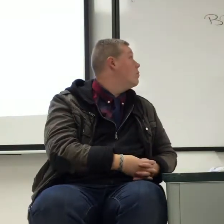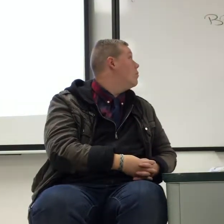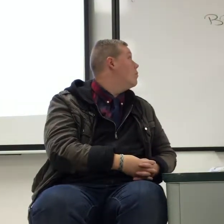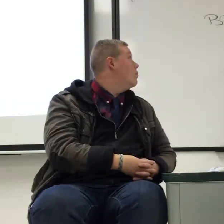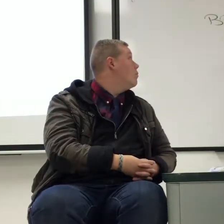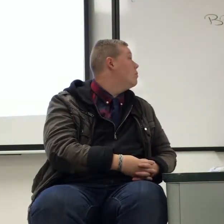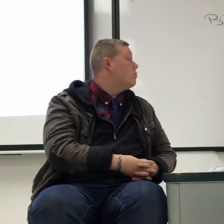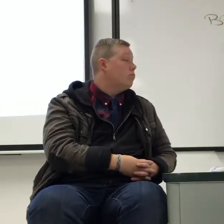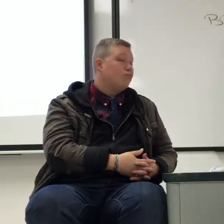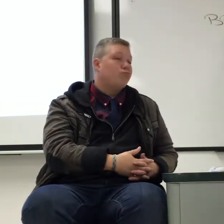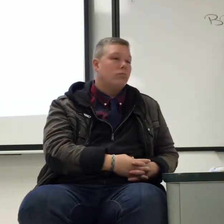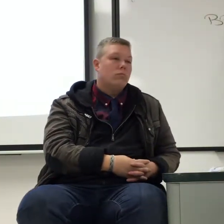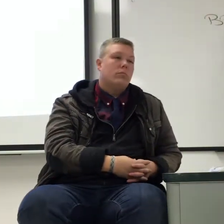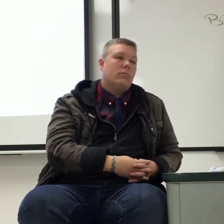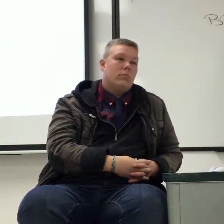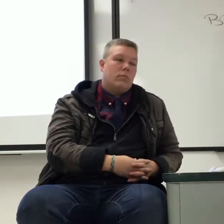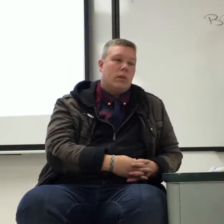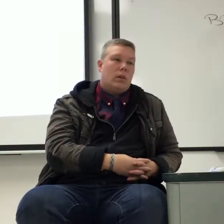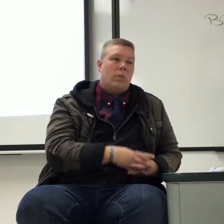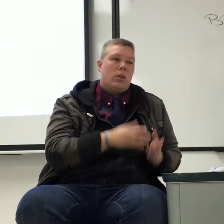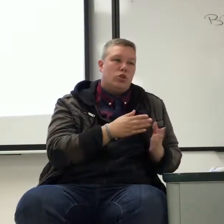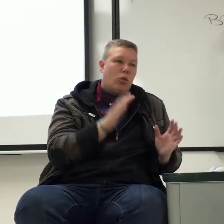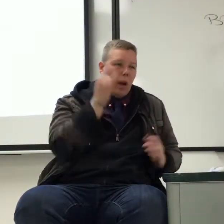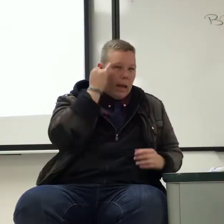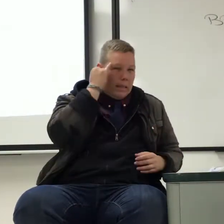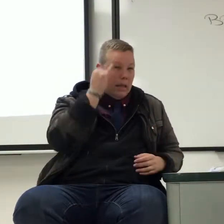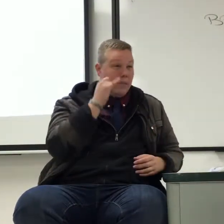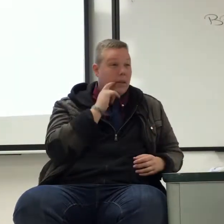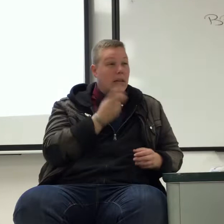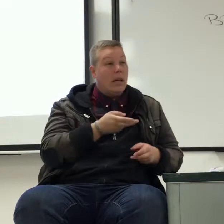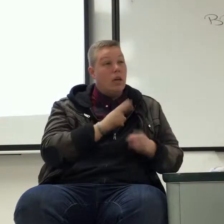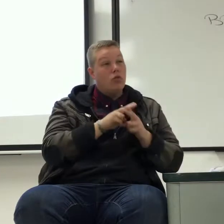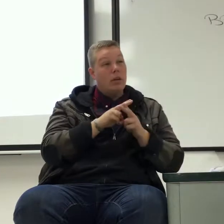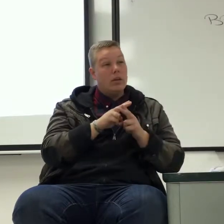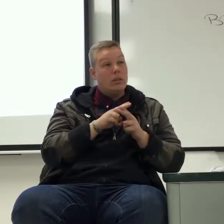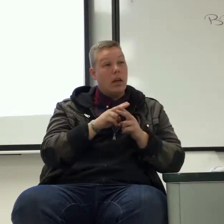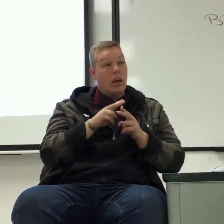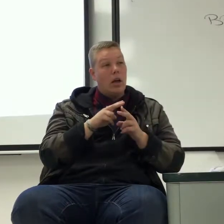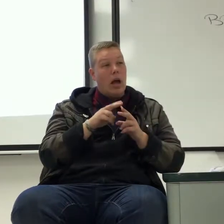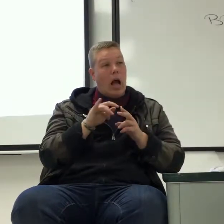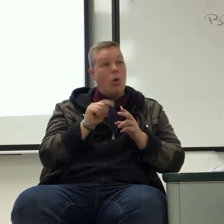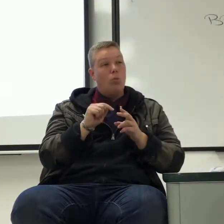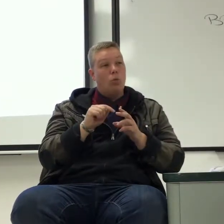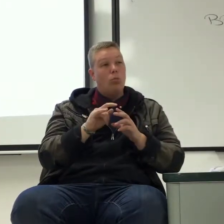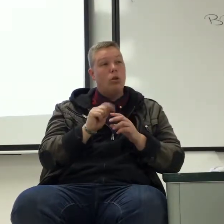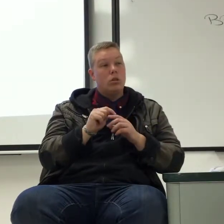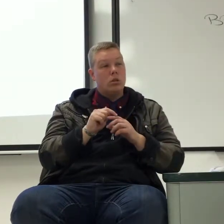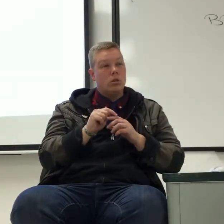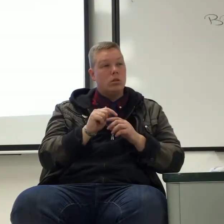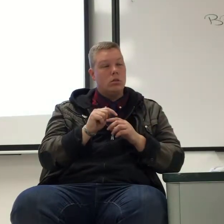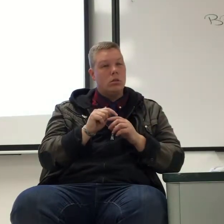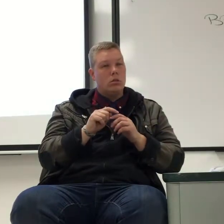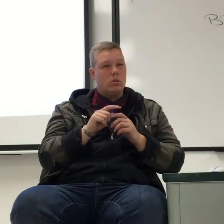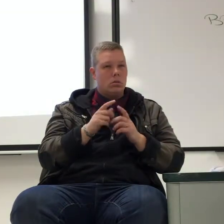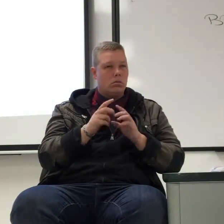The general idea is, if you increase cardiac output, you increase blood pressure. Usually the two go hand in hand. If you